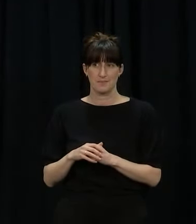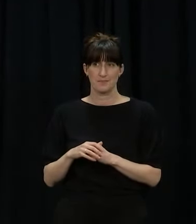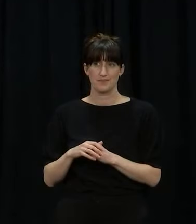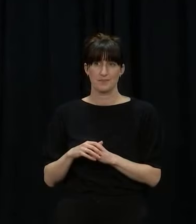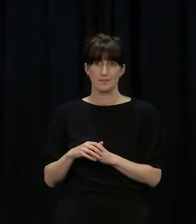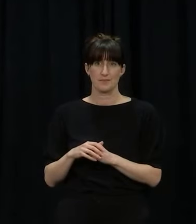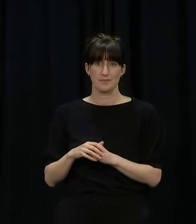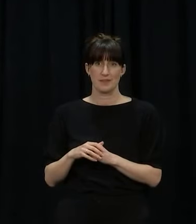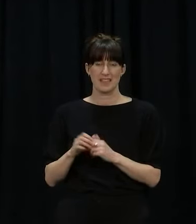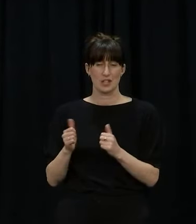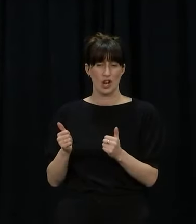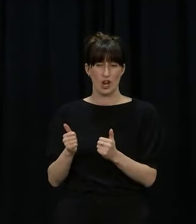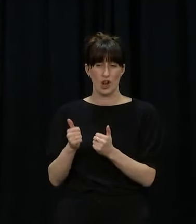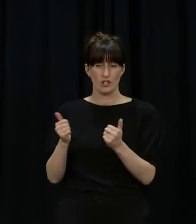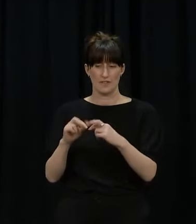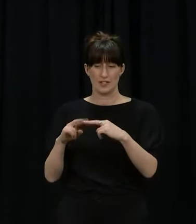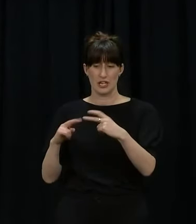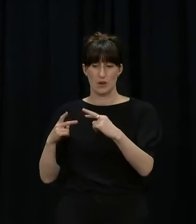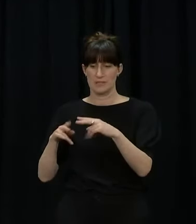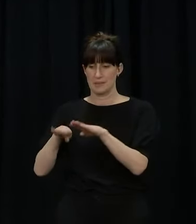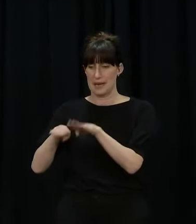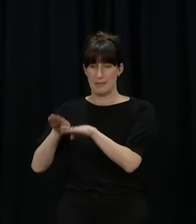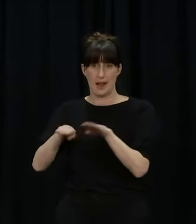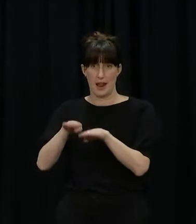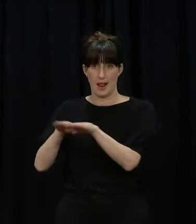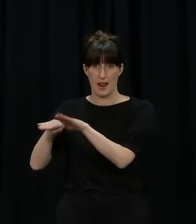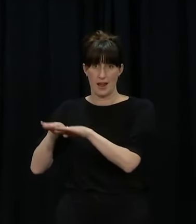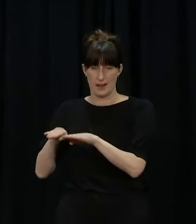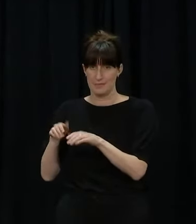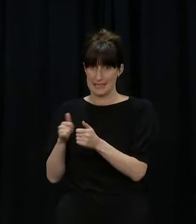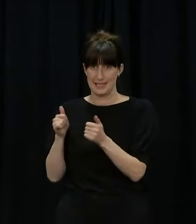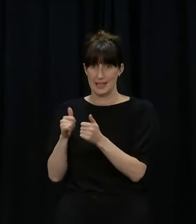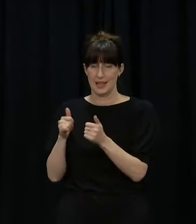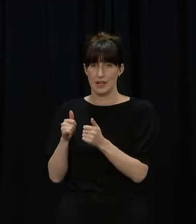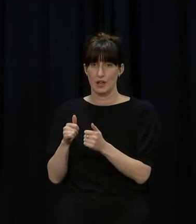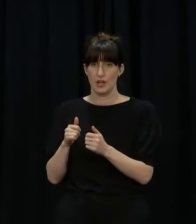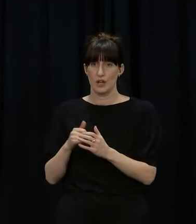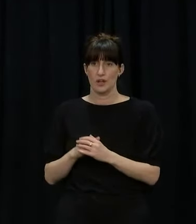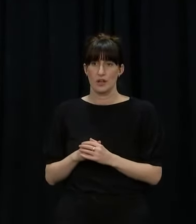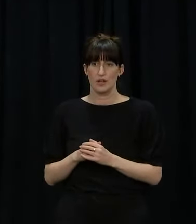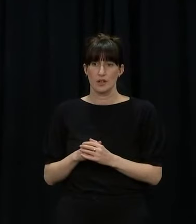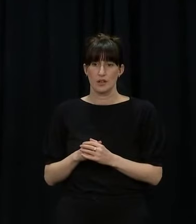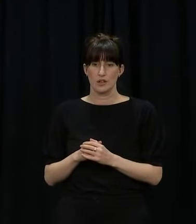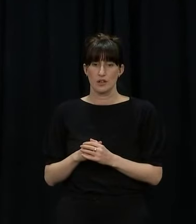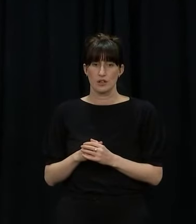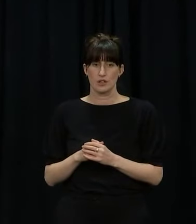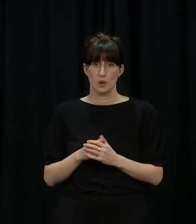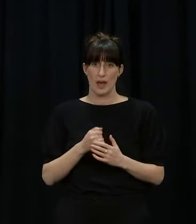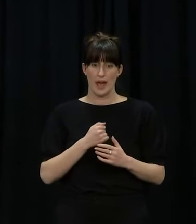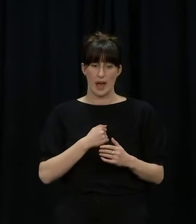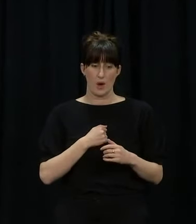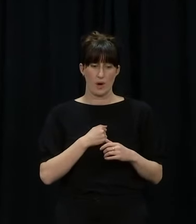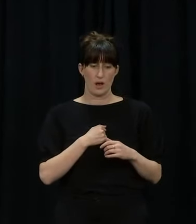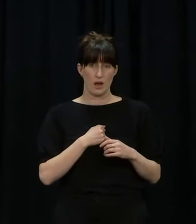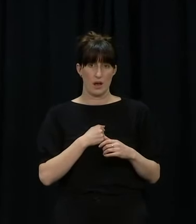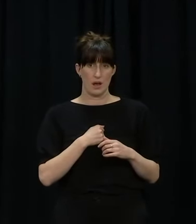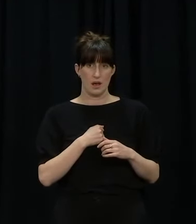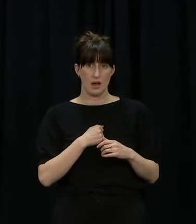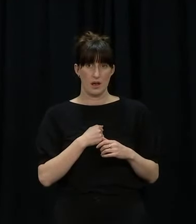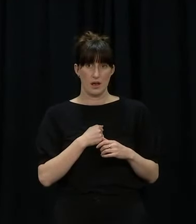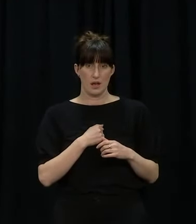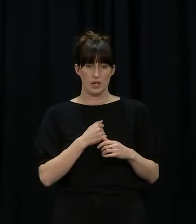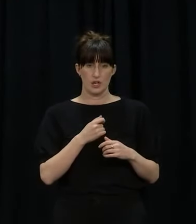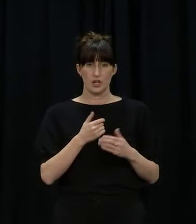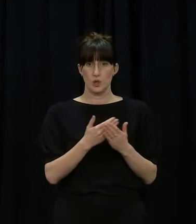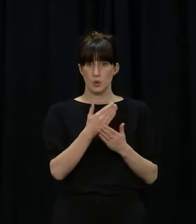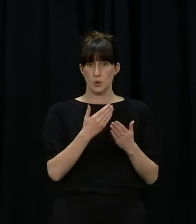are essentially very similar. And so the genome sequencing from cases B through G that came through late last